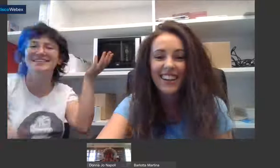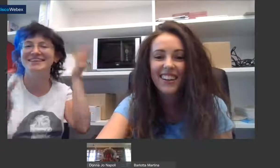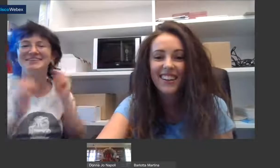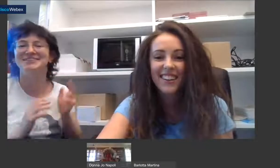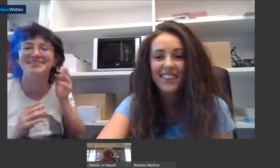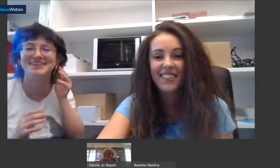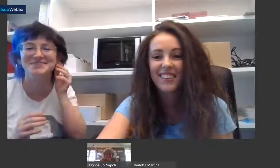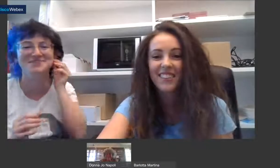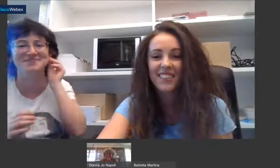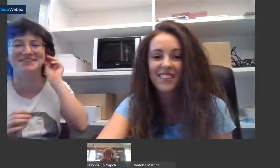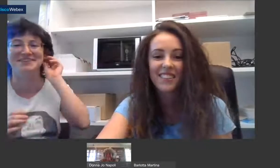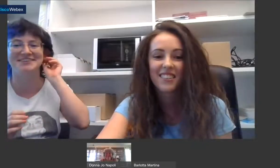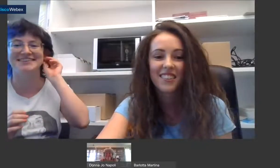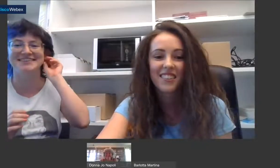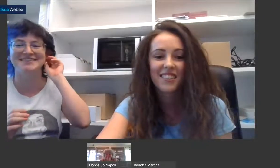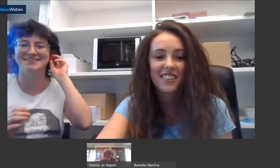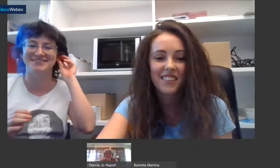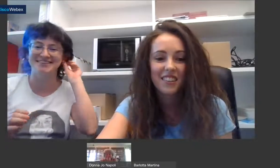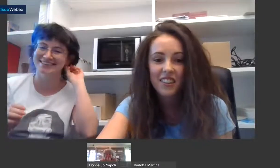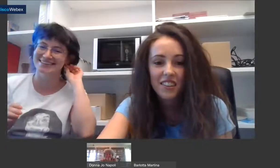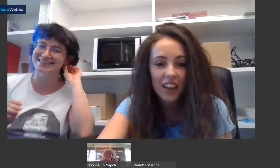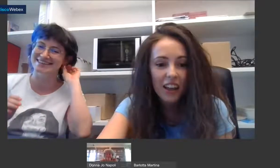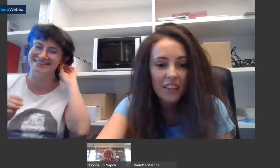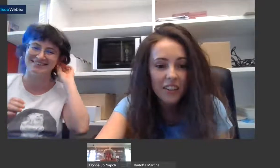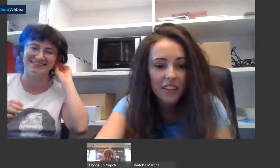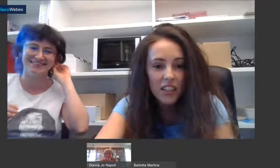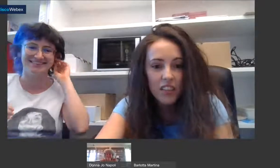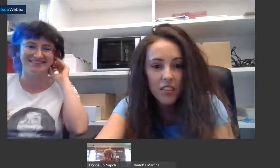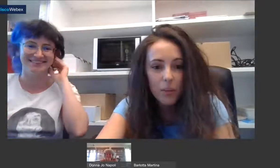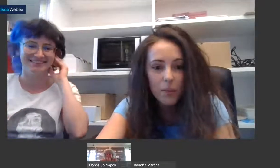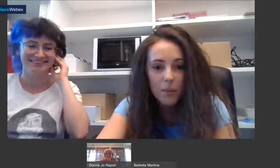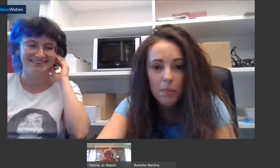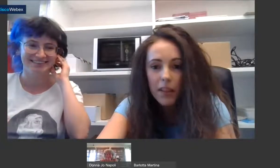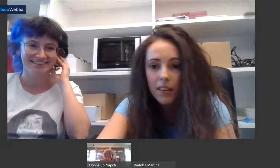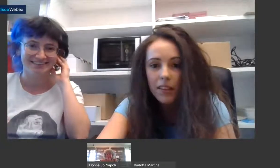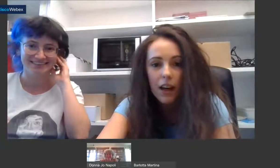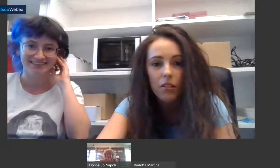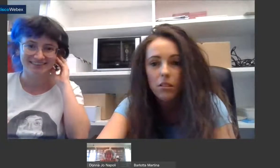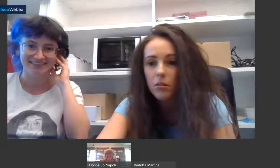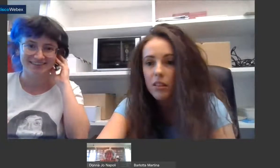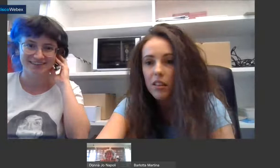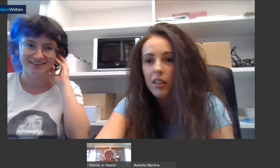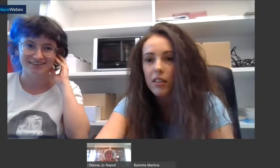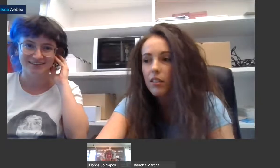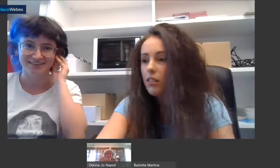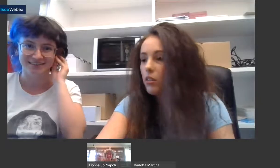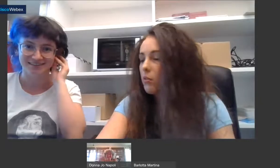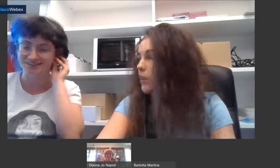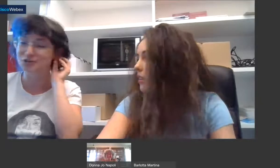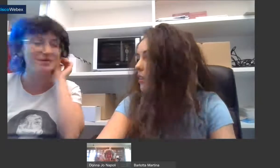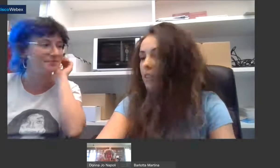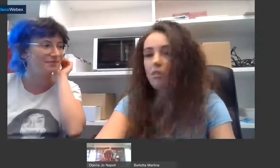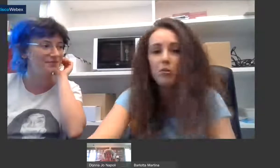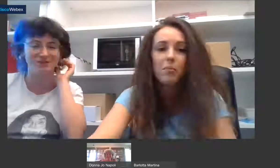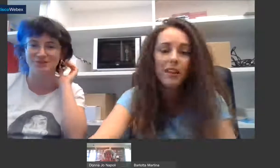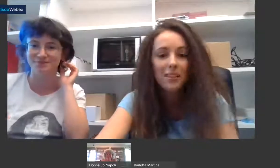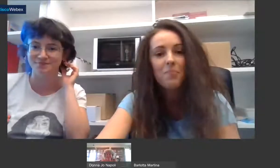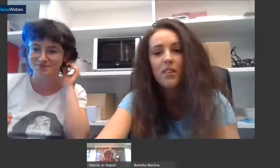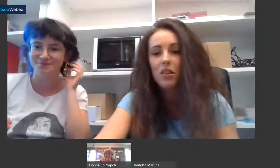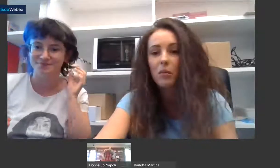thank you, last but not least, of course. And we just stopped the meeting now, so we say, the streaming. So we'll